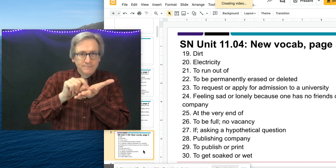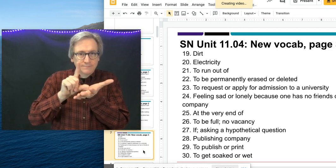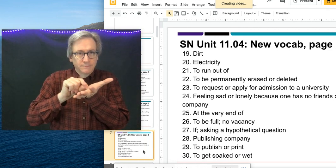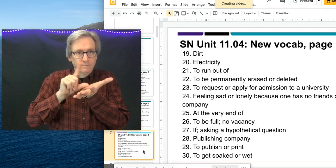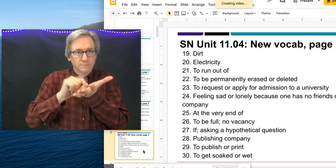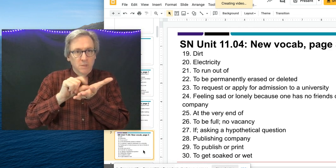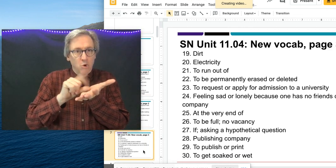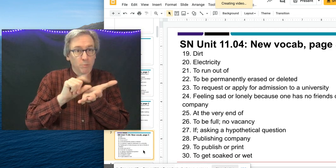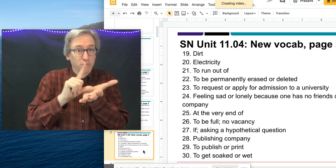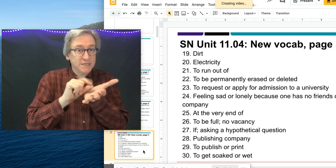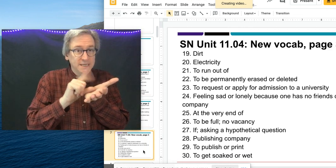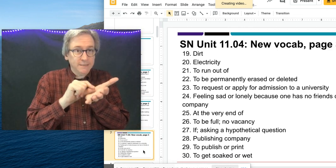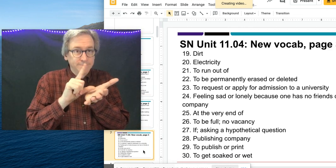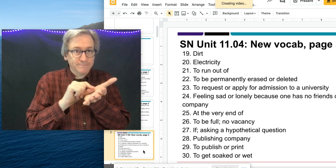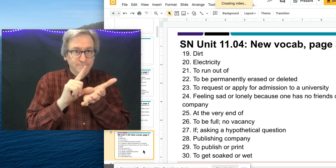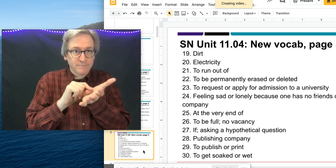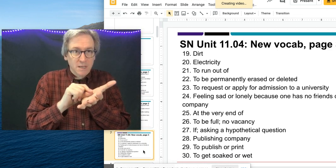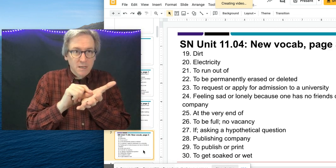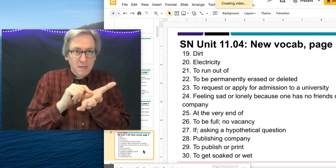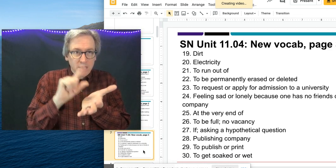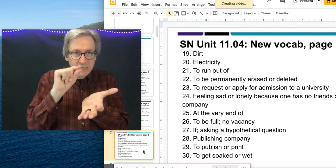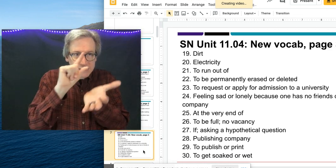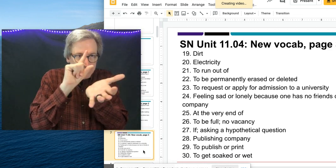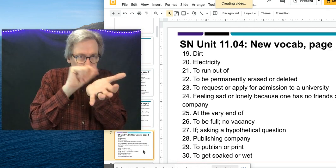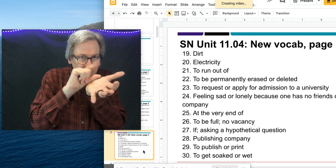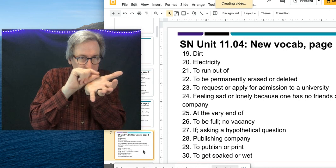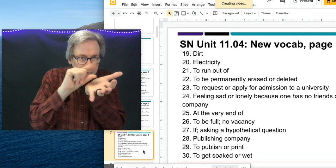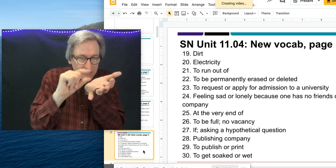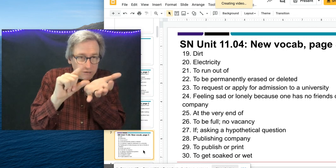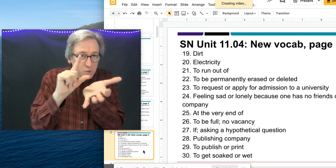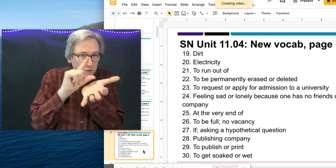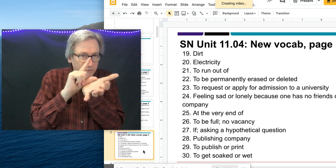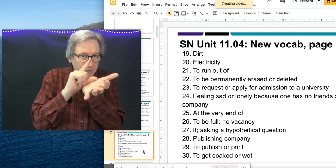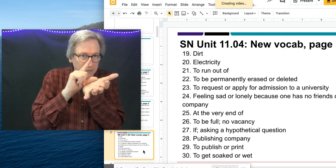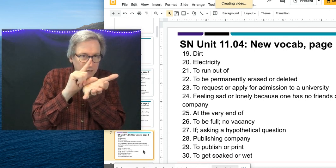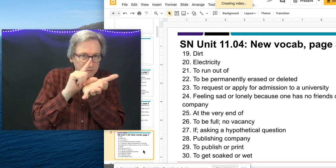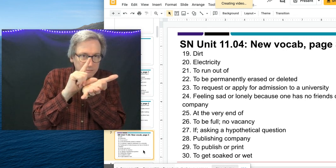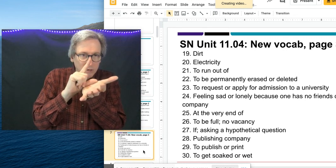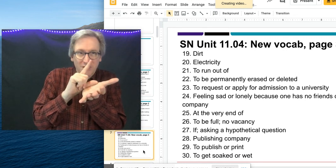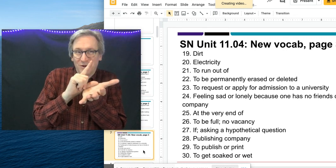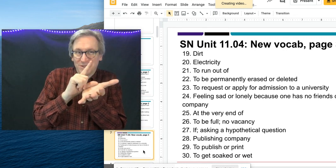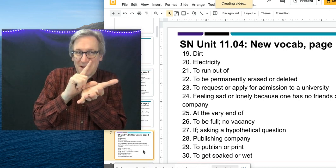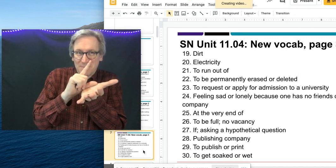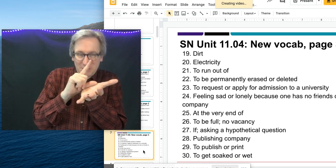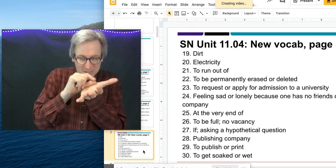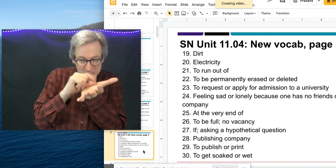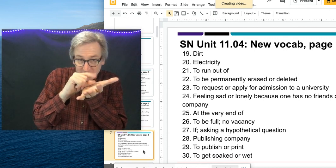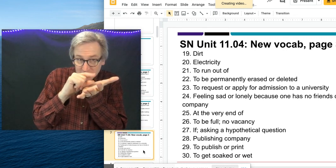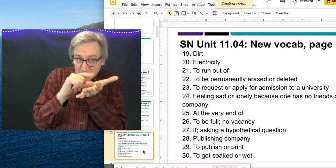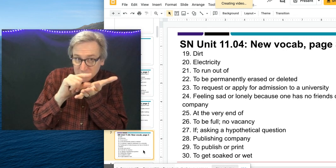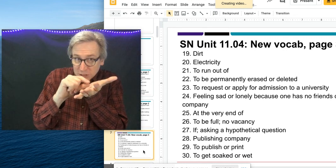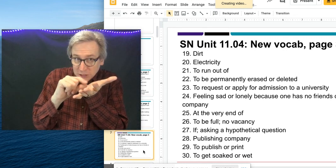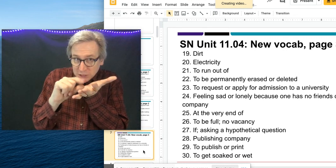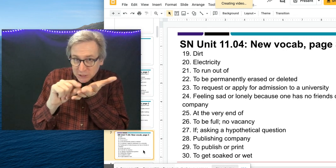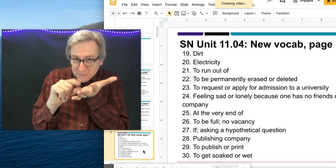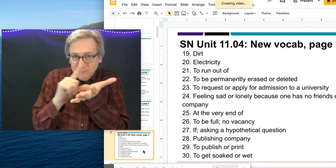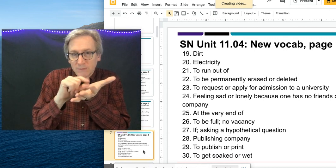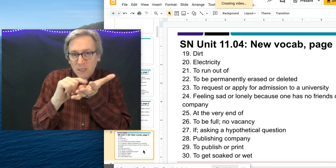Publishing or printing, it's like putting the little letters, or if you've got an old dot matrix.